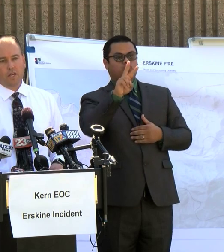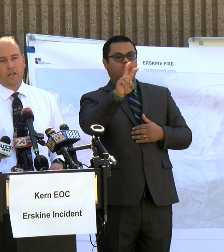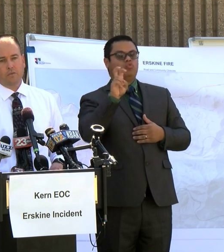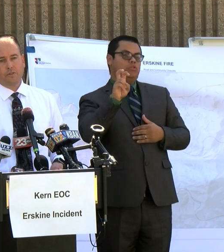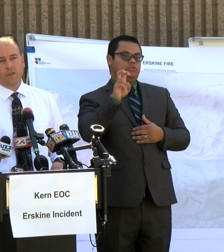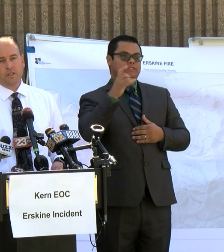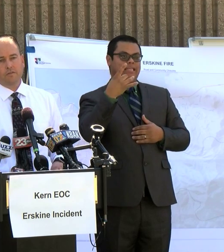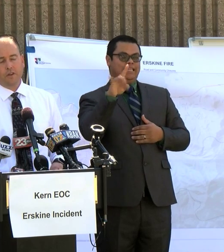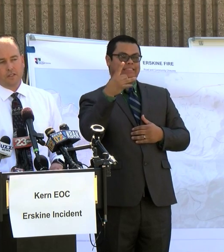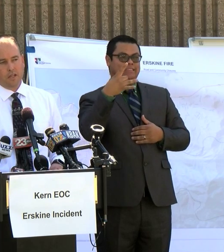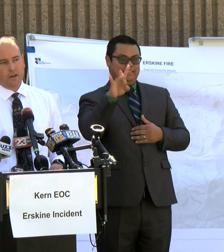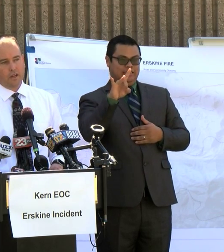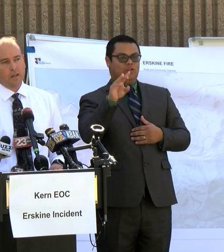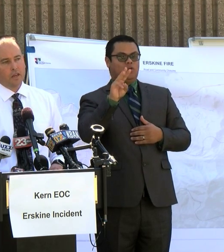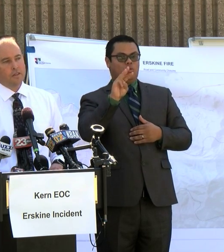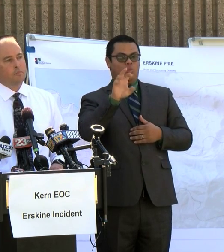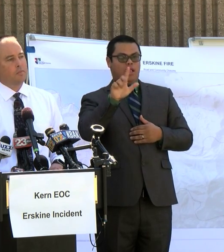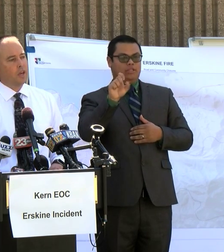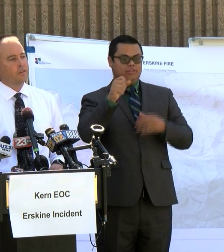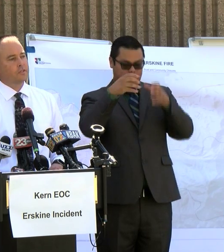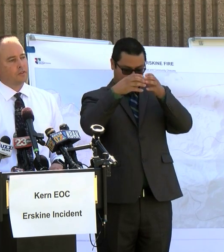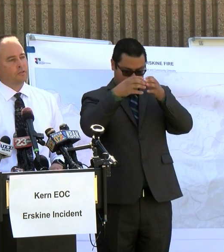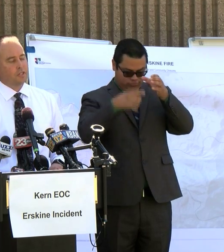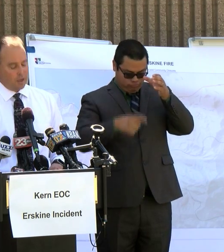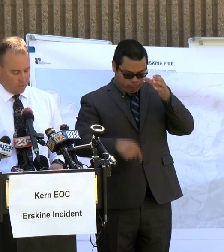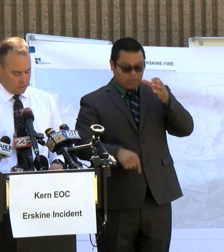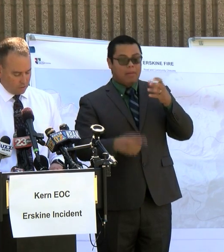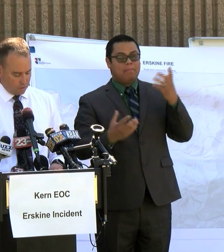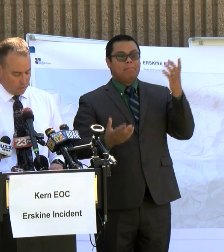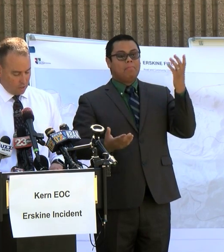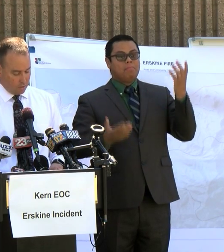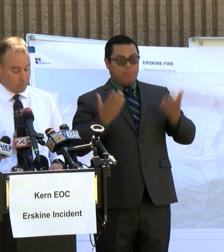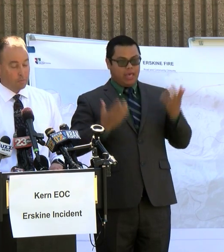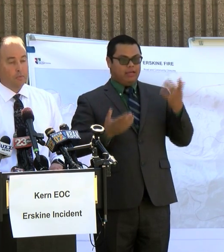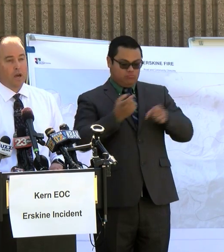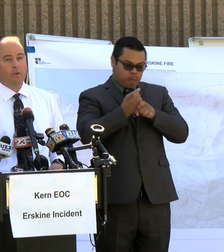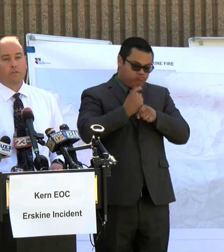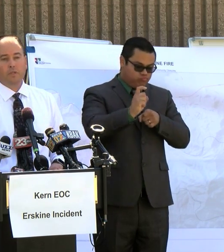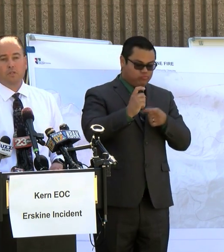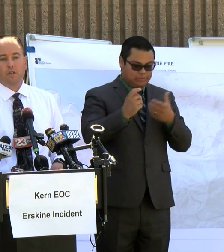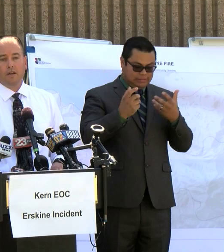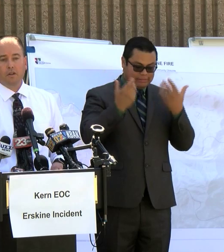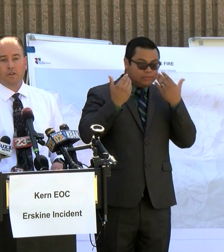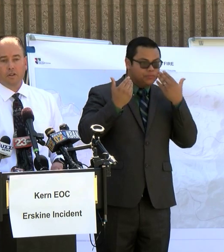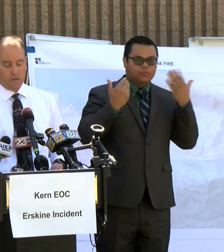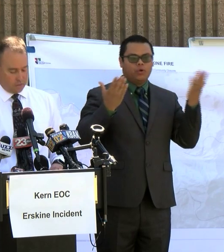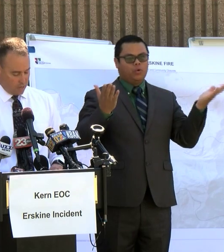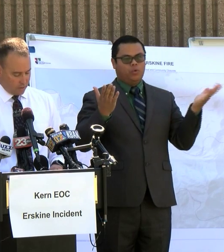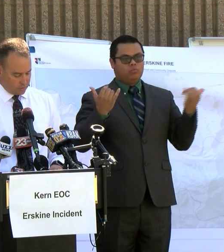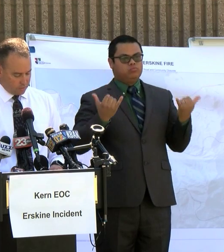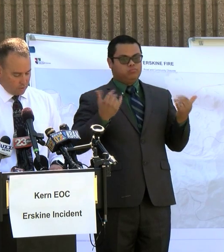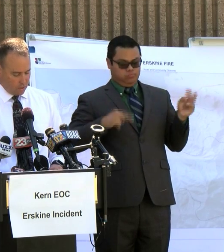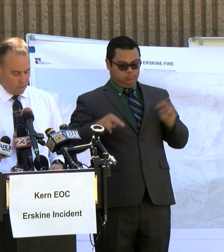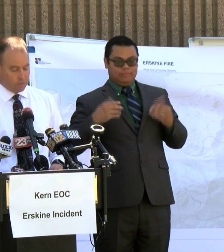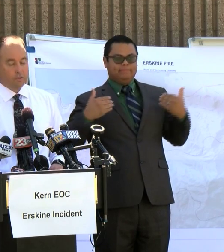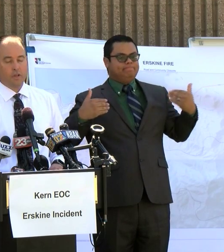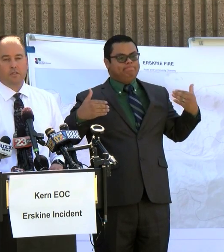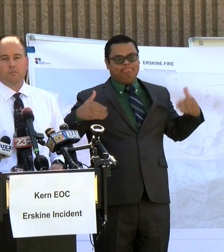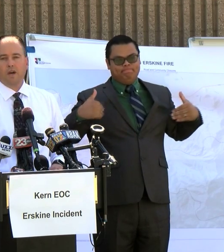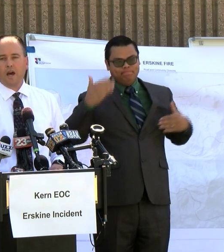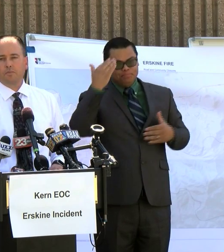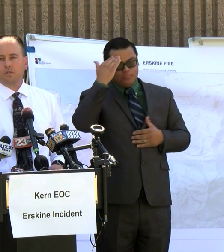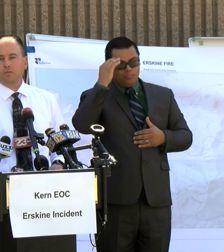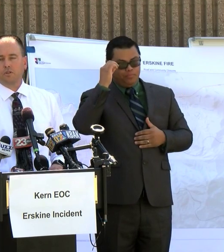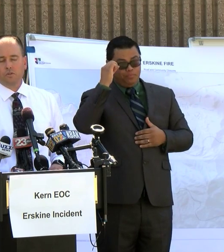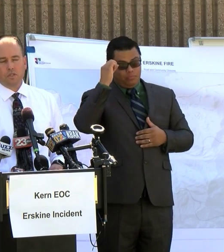that are located within the affected area that may have suffered damage However, we do not know their current status. We've created